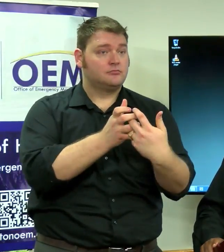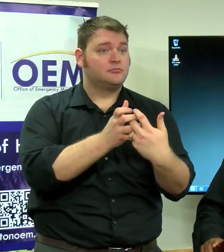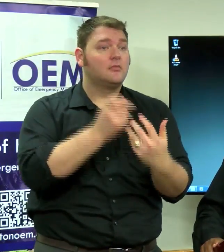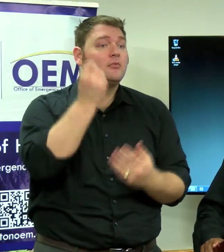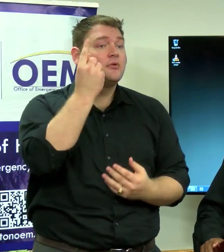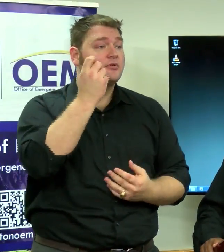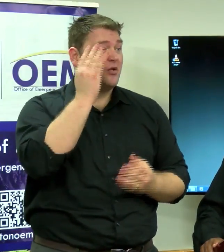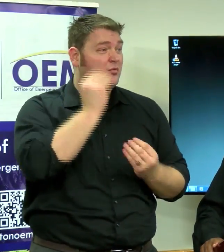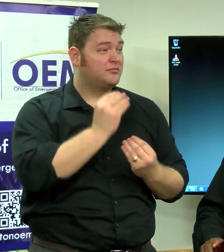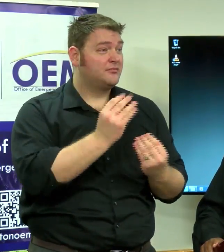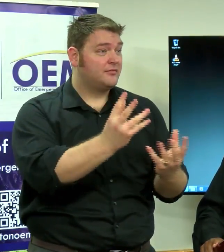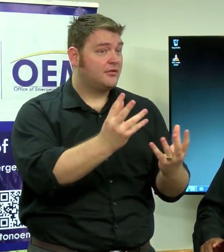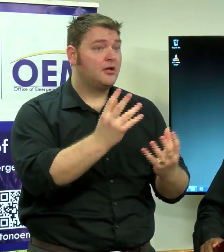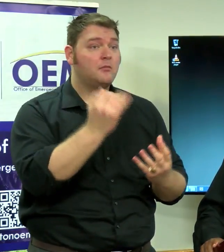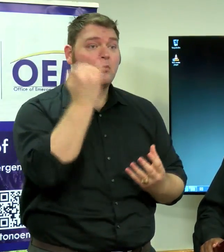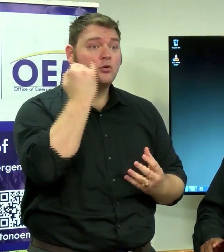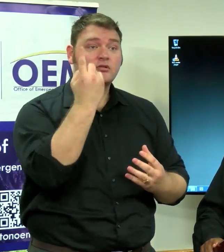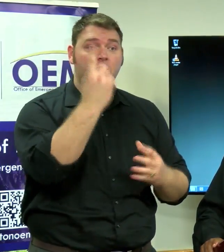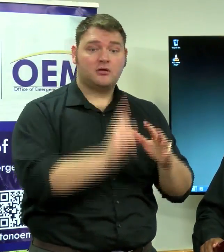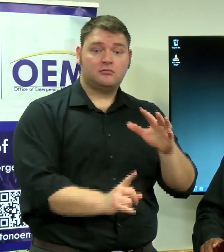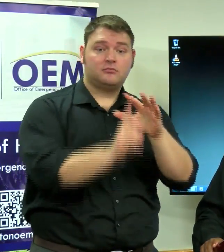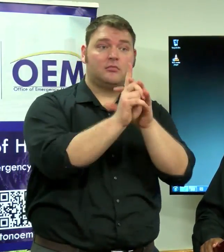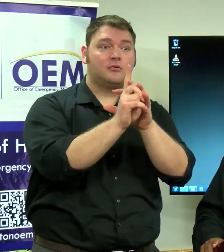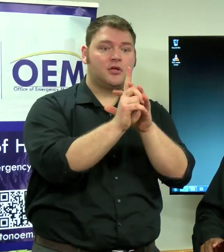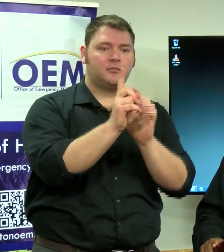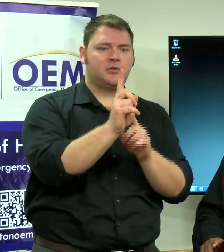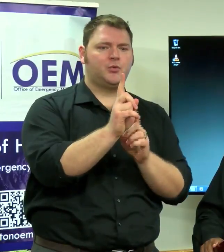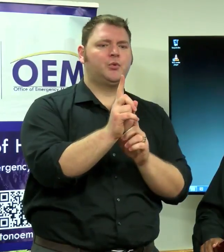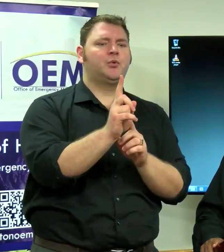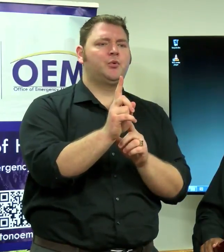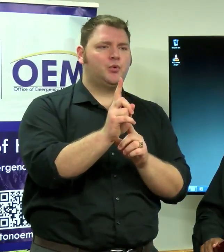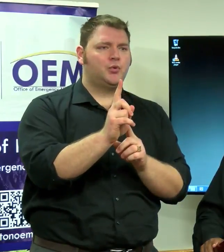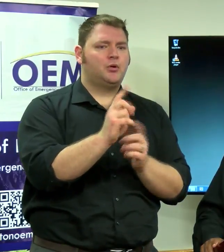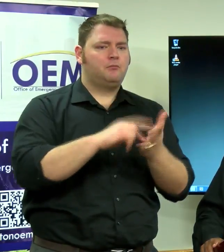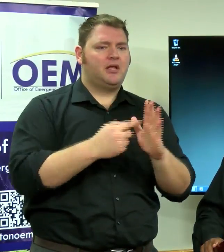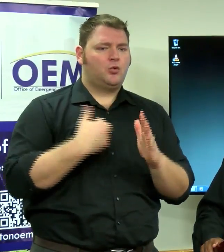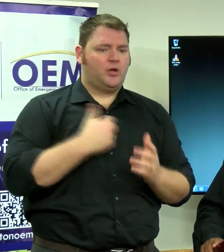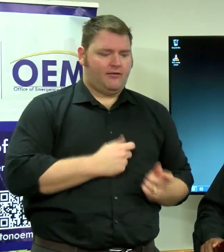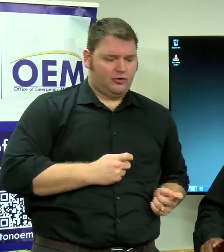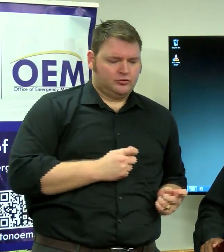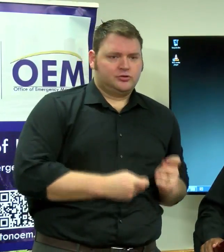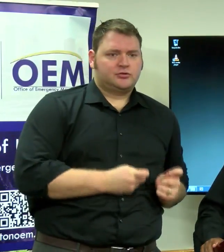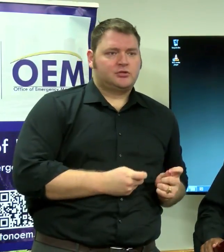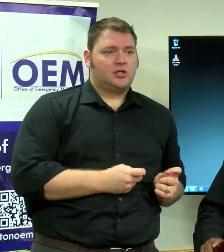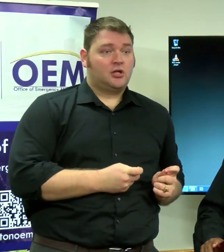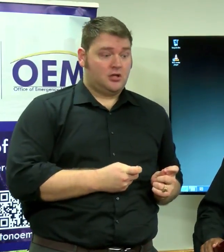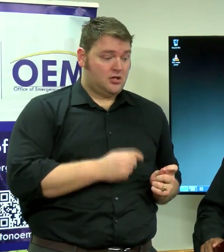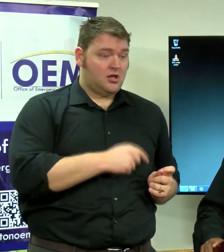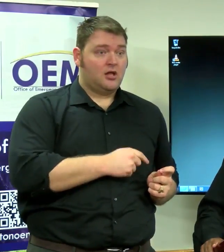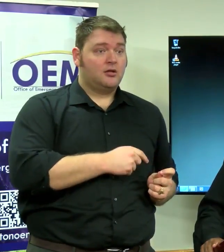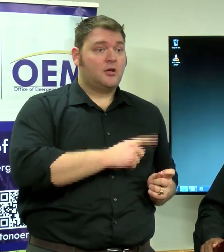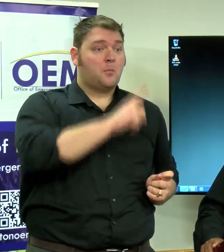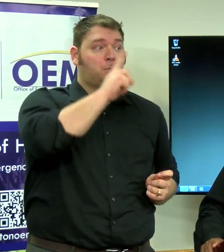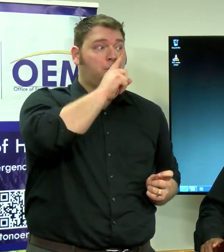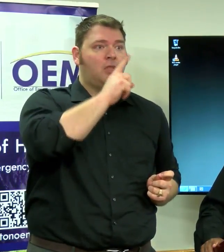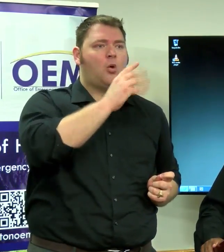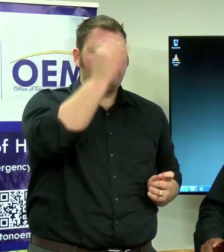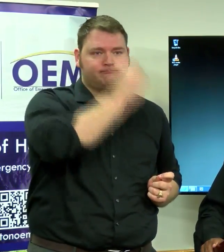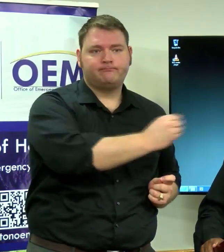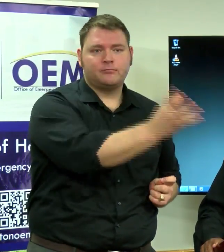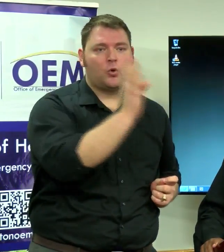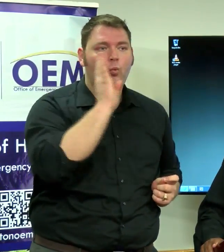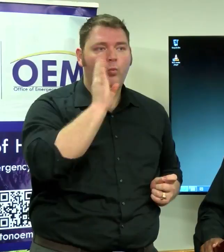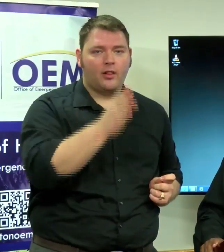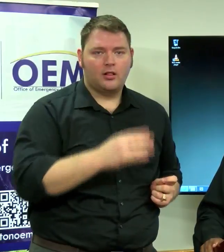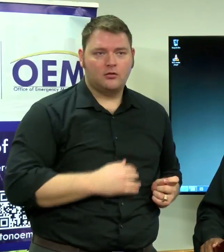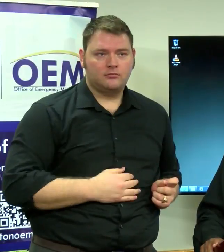if there's something comes up that changes or that people need to know, I will provide that